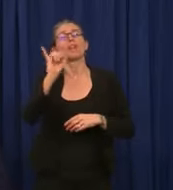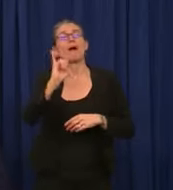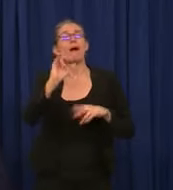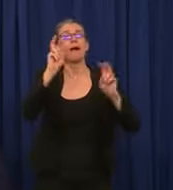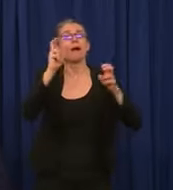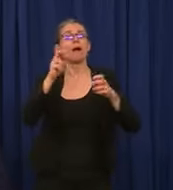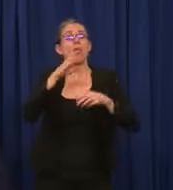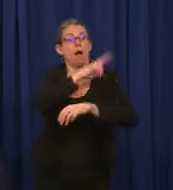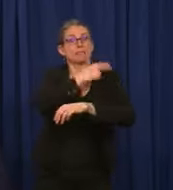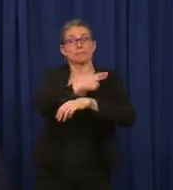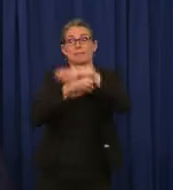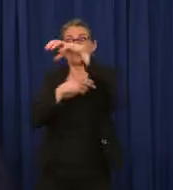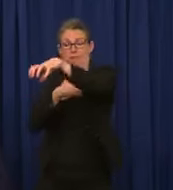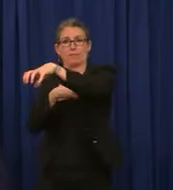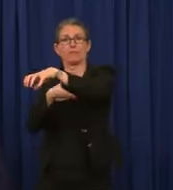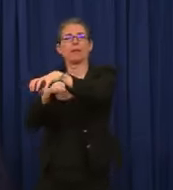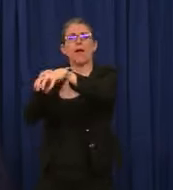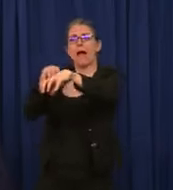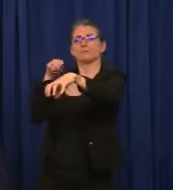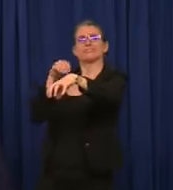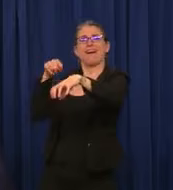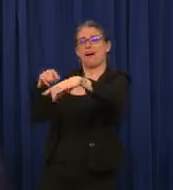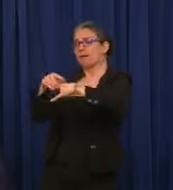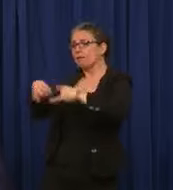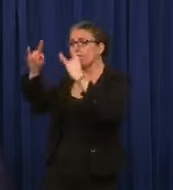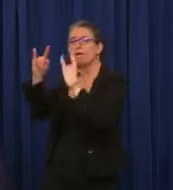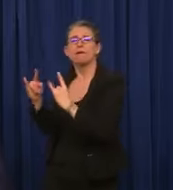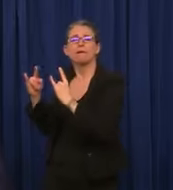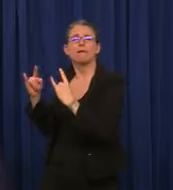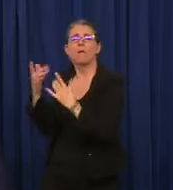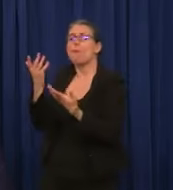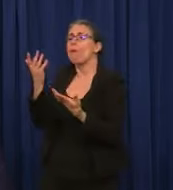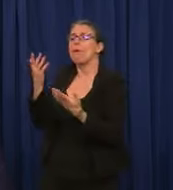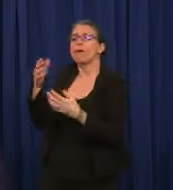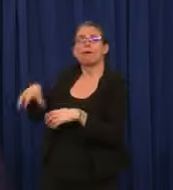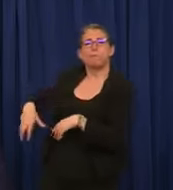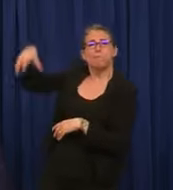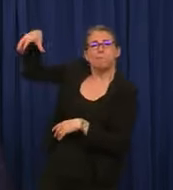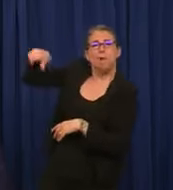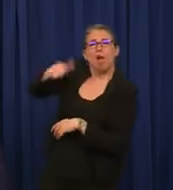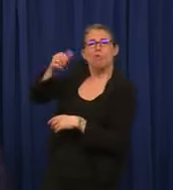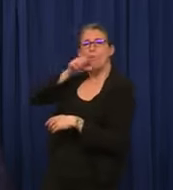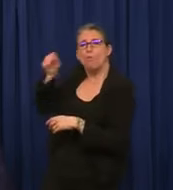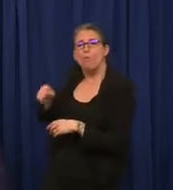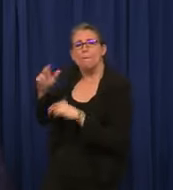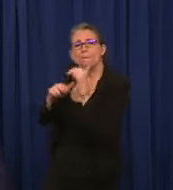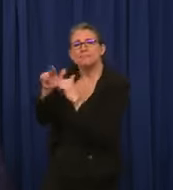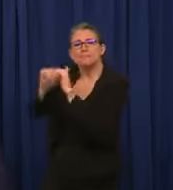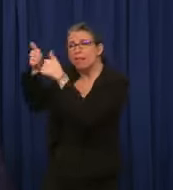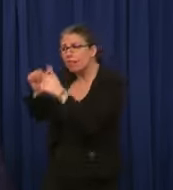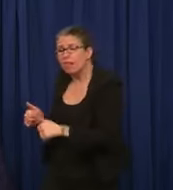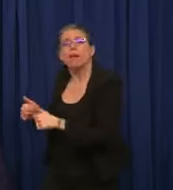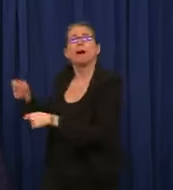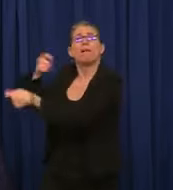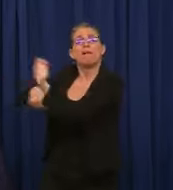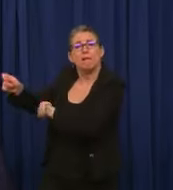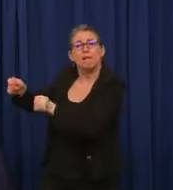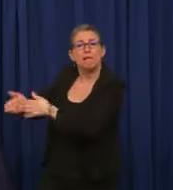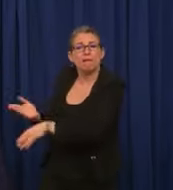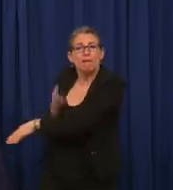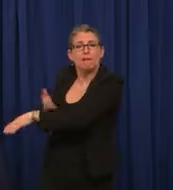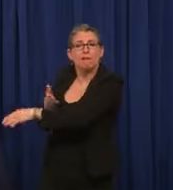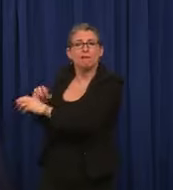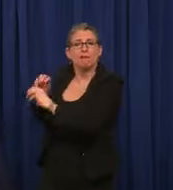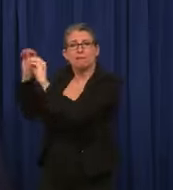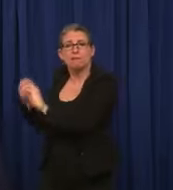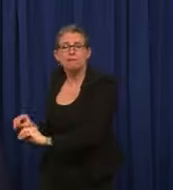to expand space. So there we've worked with our colleagues at, for example, the Army Corps of Engineers to try to get a better handle